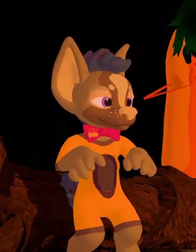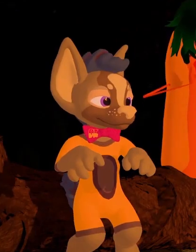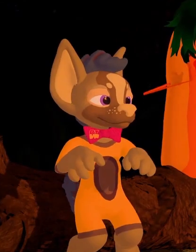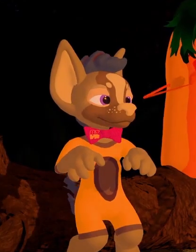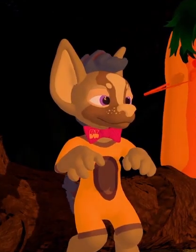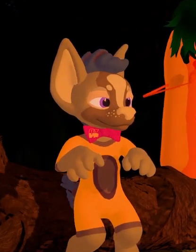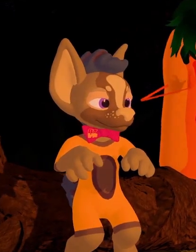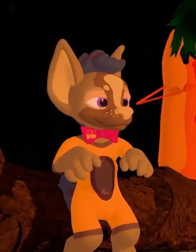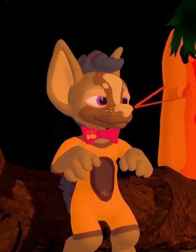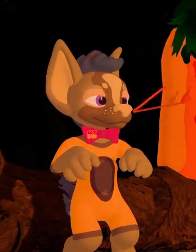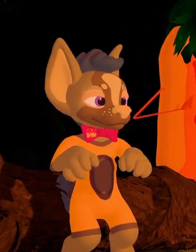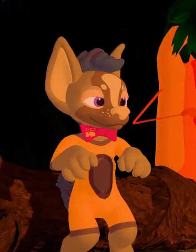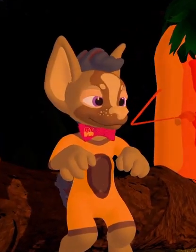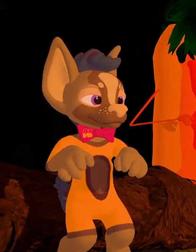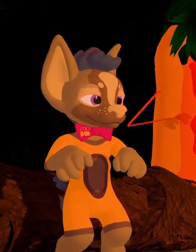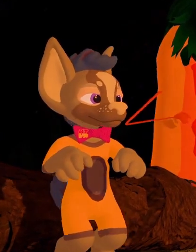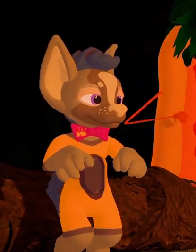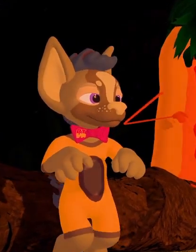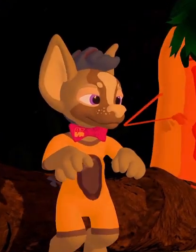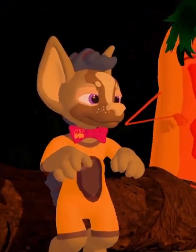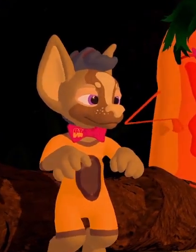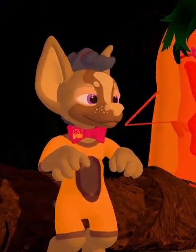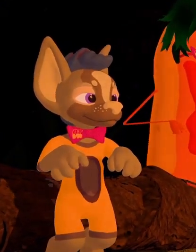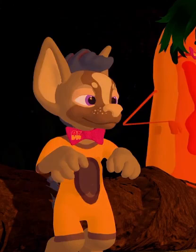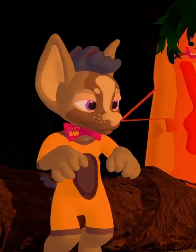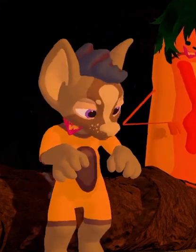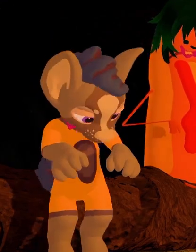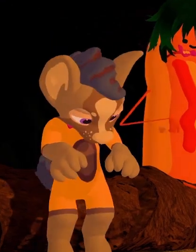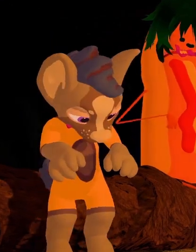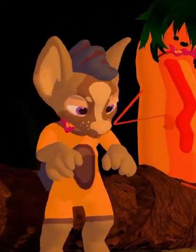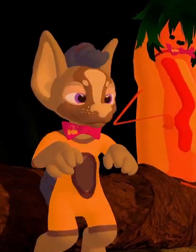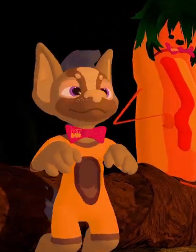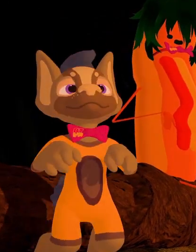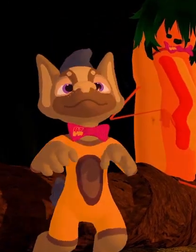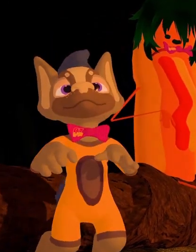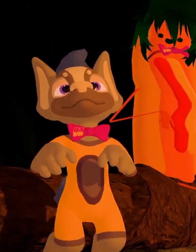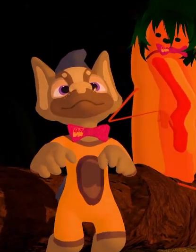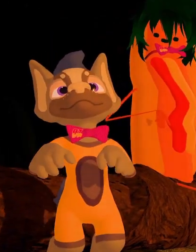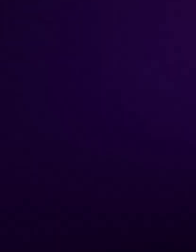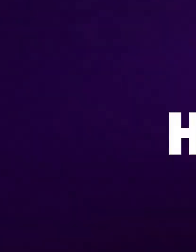seen Kevin's IRL body. Sounds or funny. His IRL avatar.